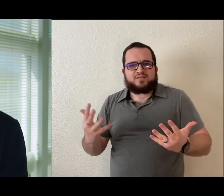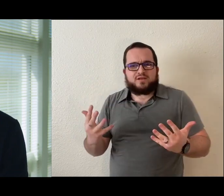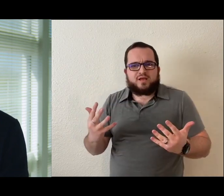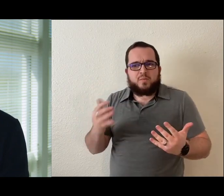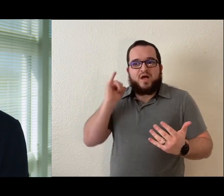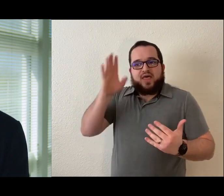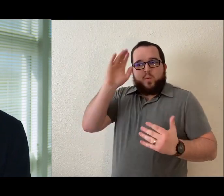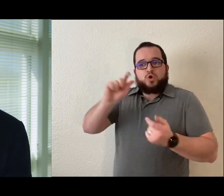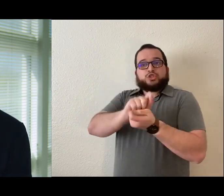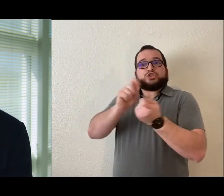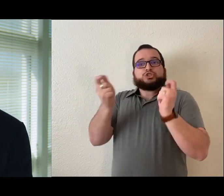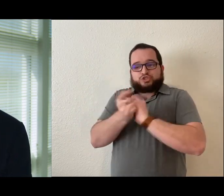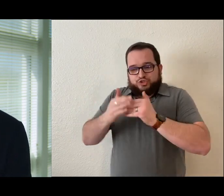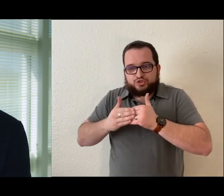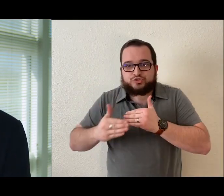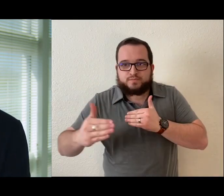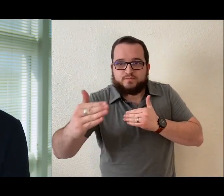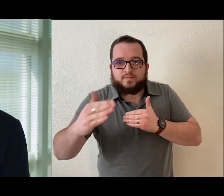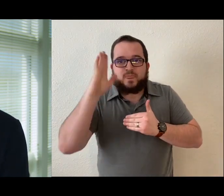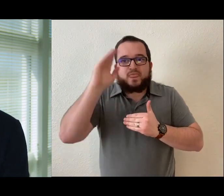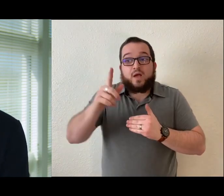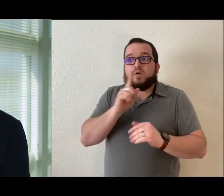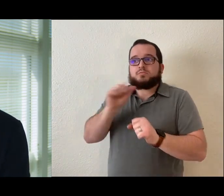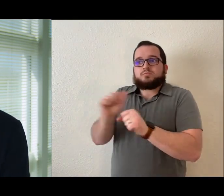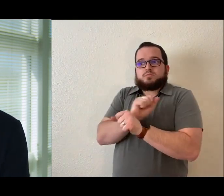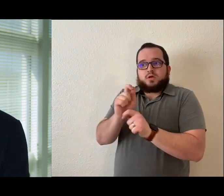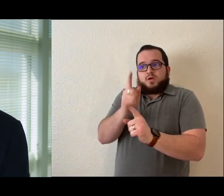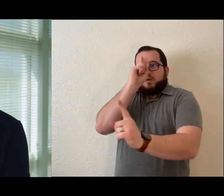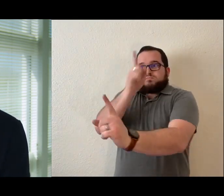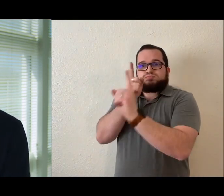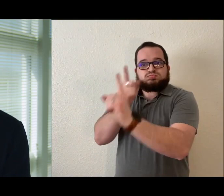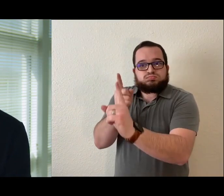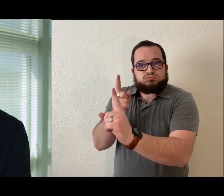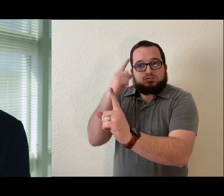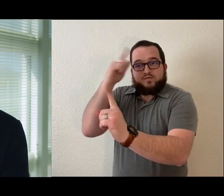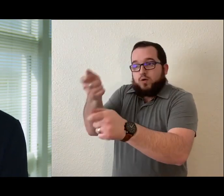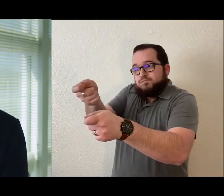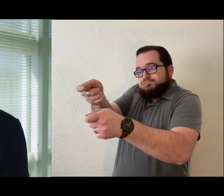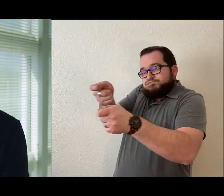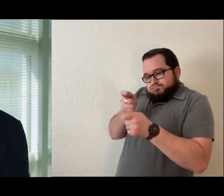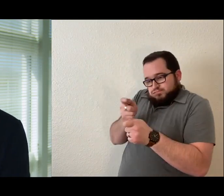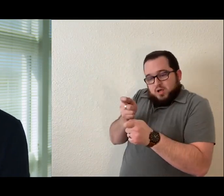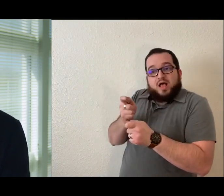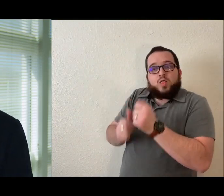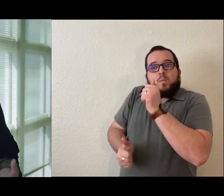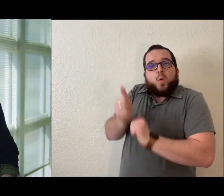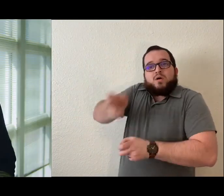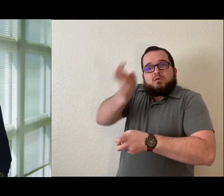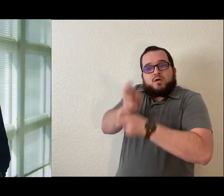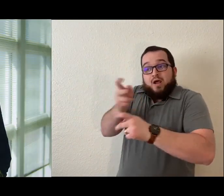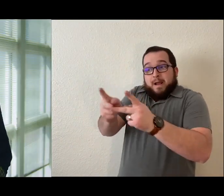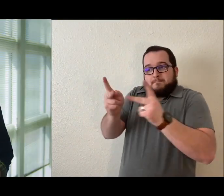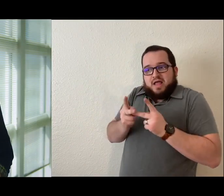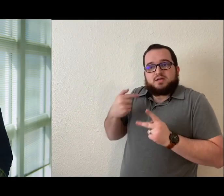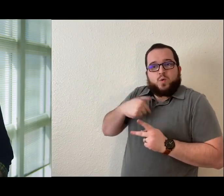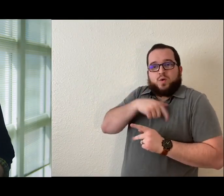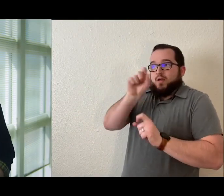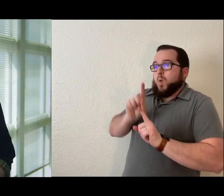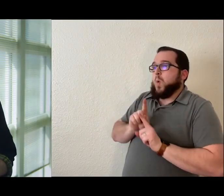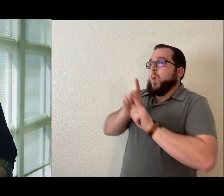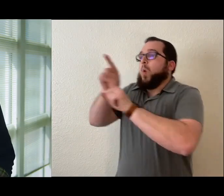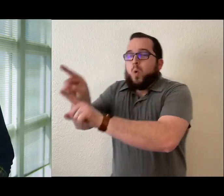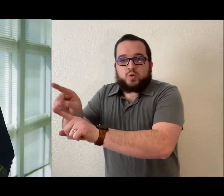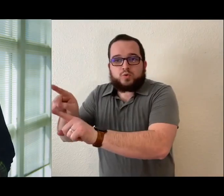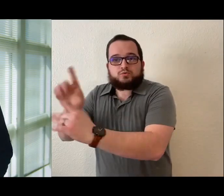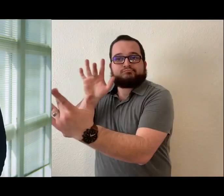it. The next 13 years will be characterized by every church, denomination, and ministry pulling together to go to the